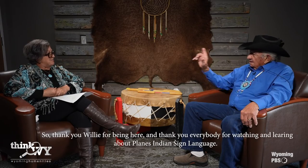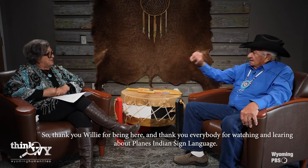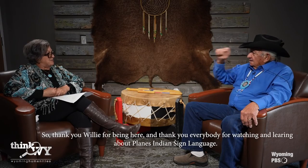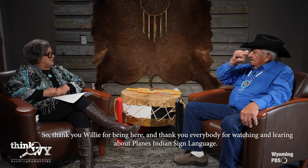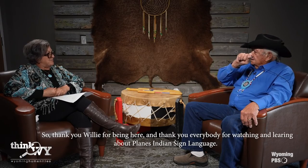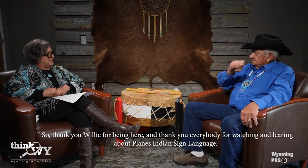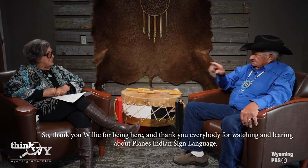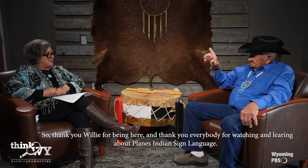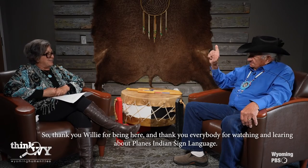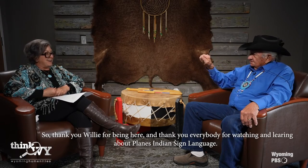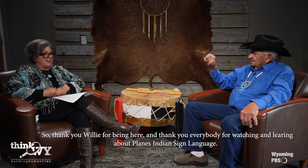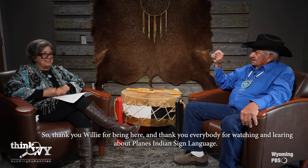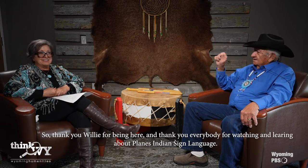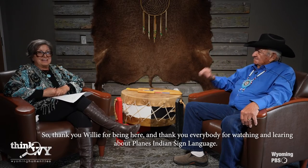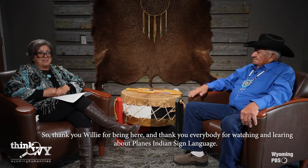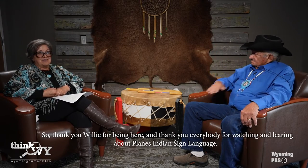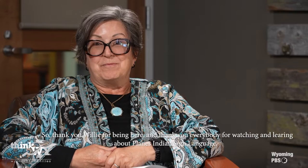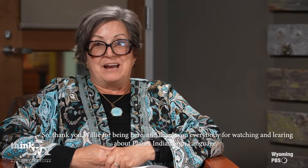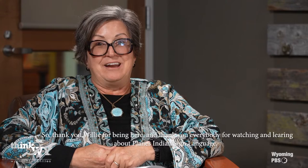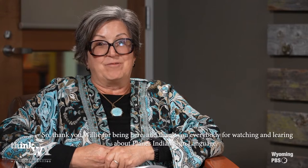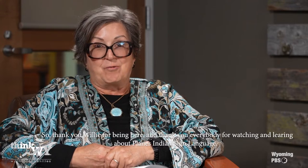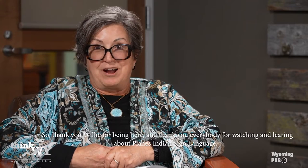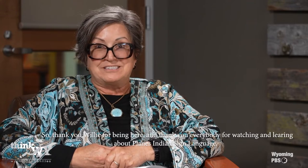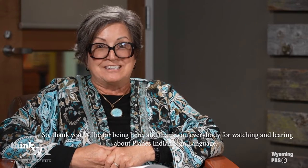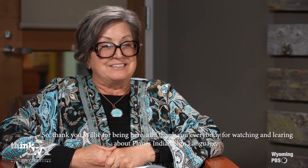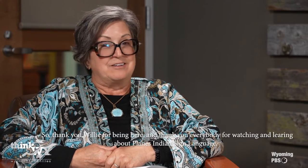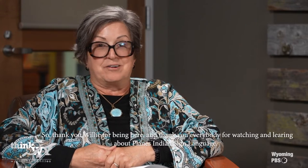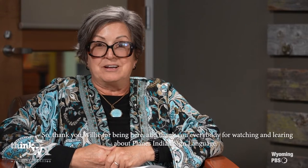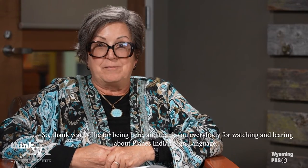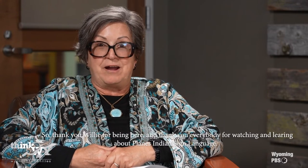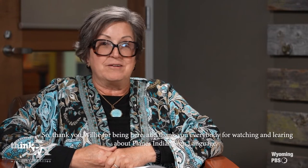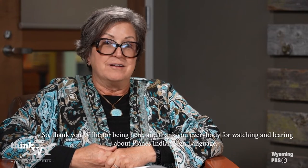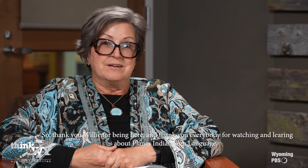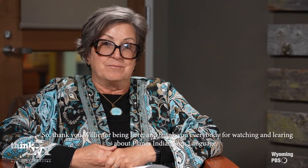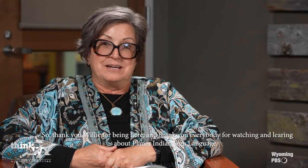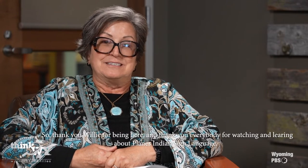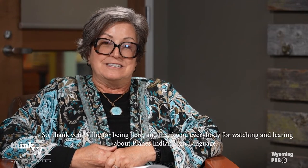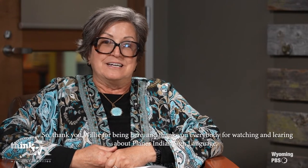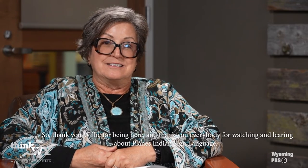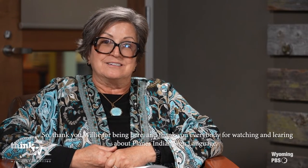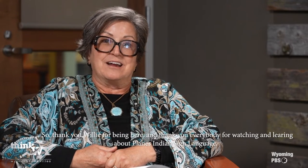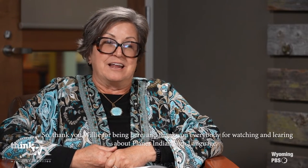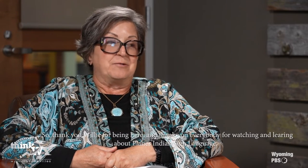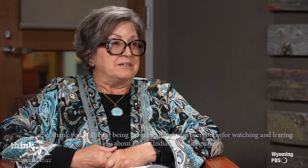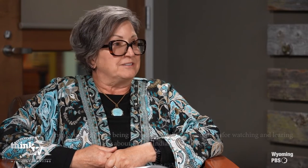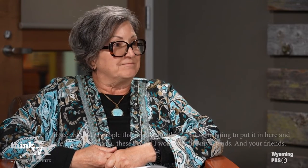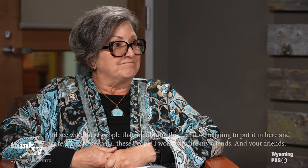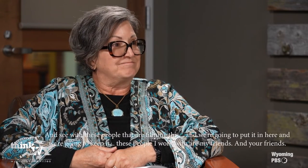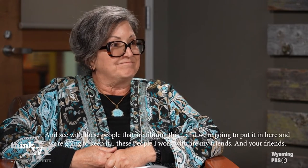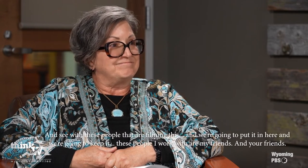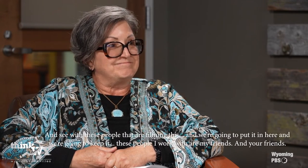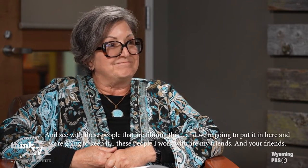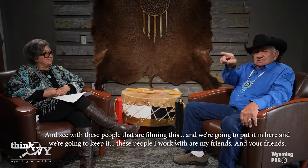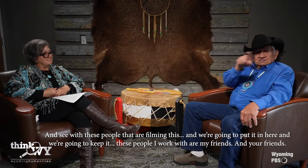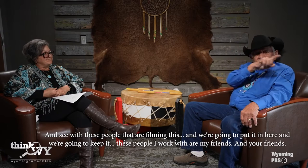Willie, for being here. And thank you, everybody, for watching this and learning about Plains Indian Sign Language. And see, with these